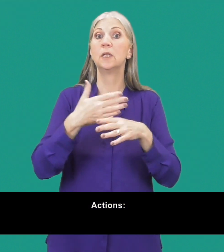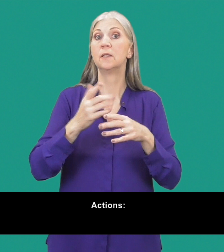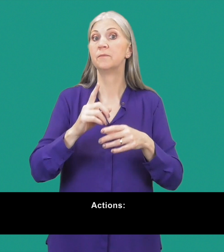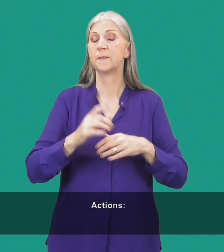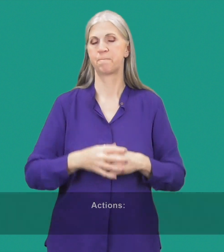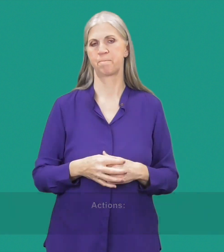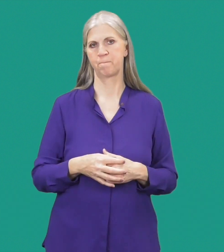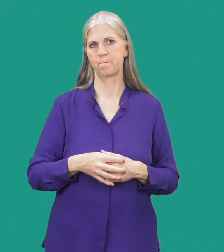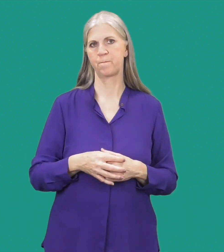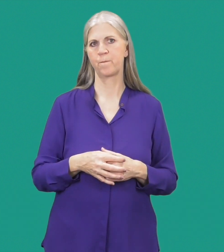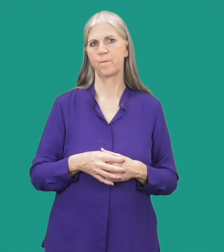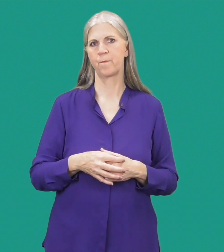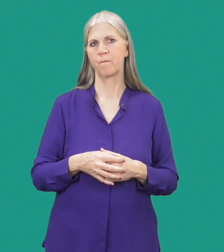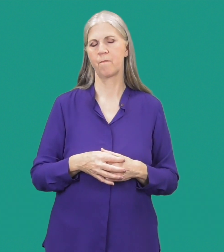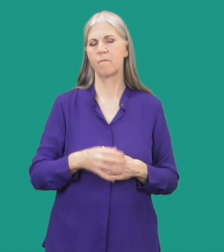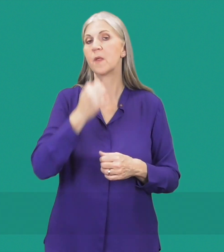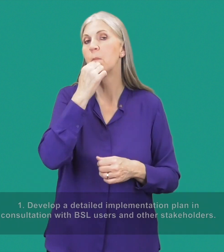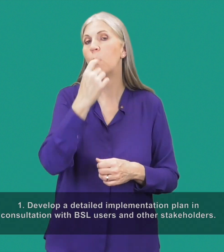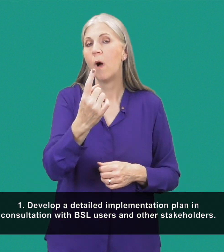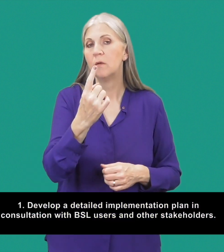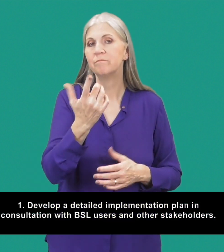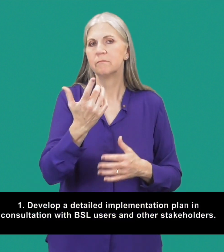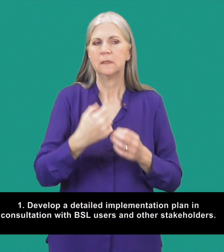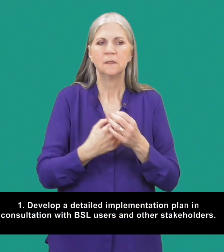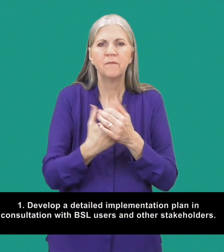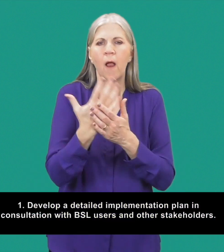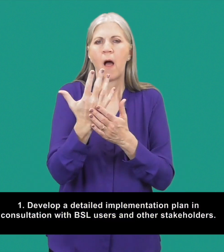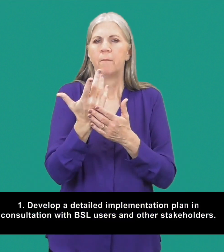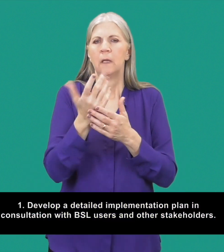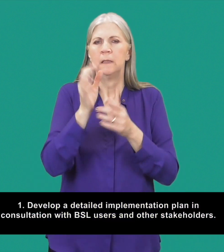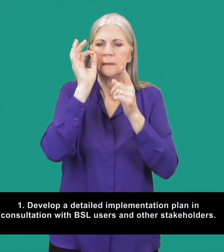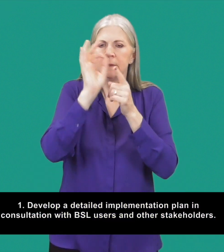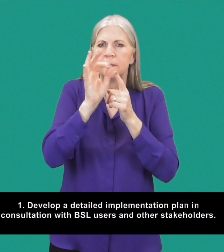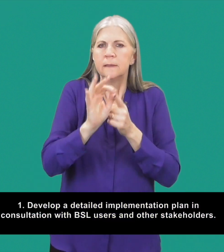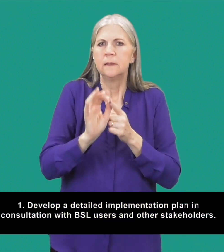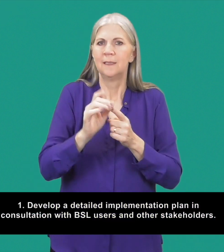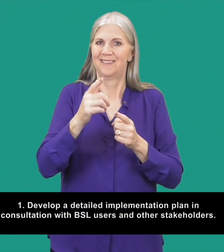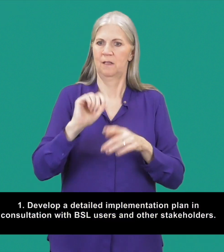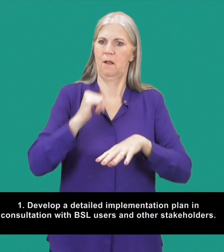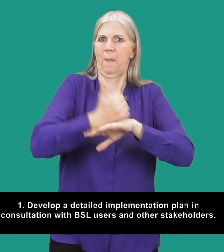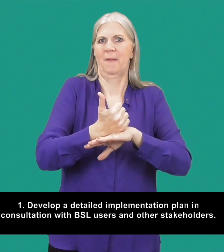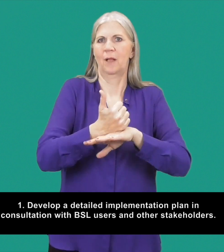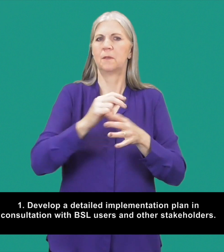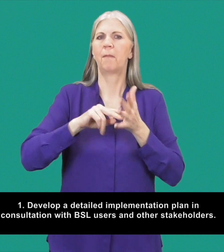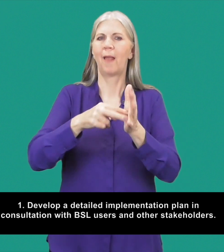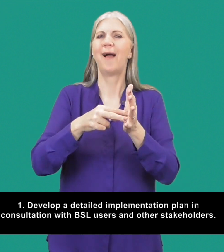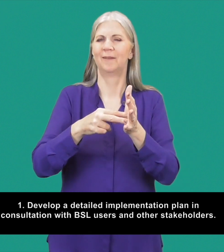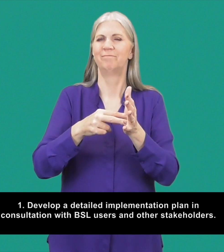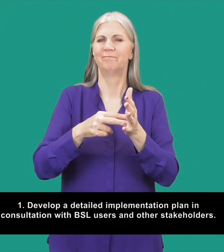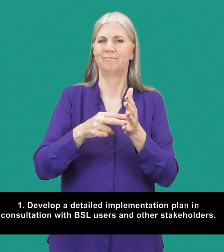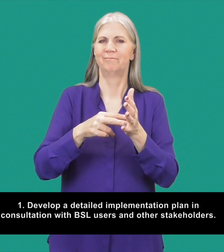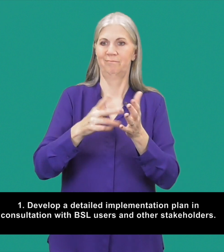1. Develop a detailed implementation plan in consultation with BSL users and other